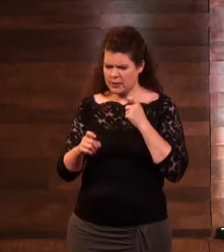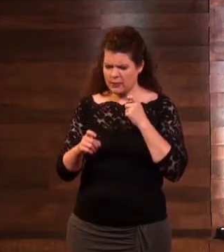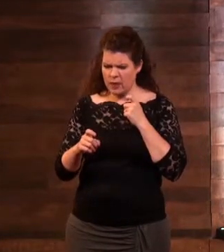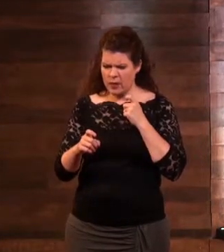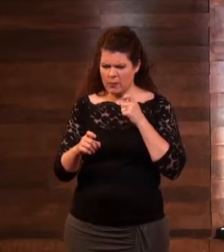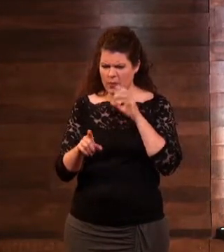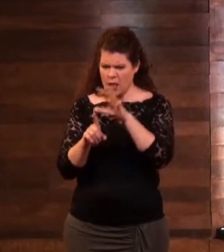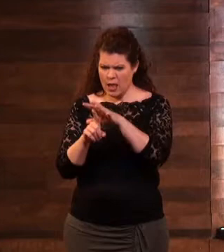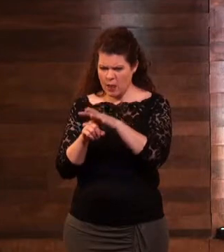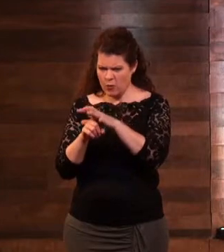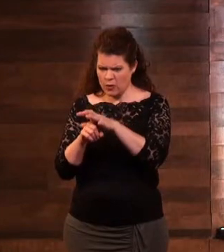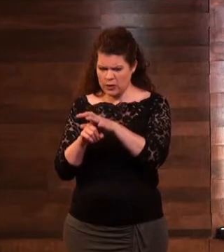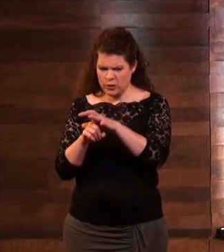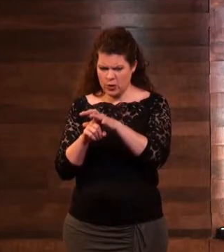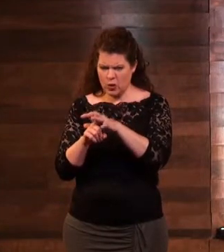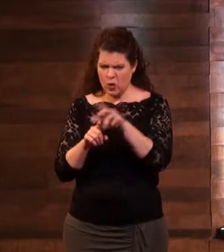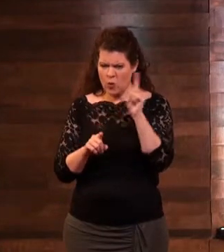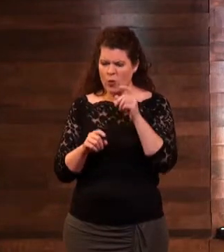but